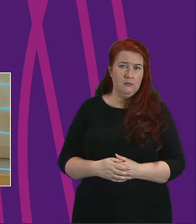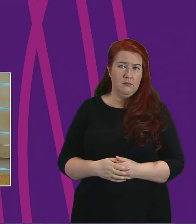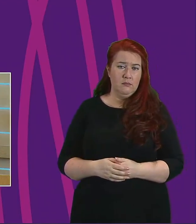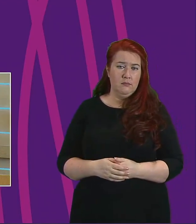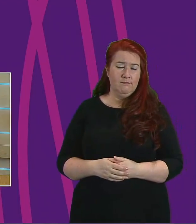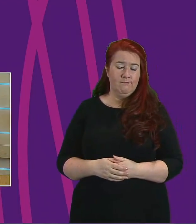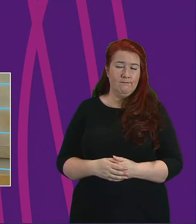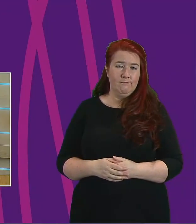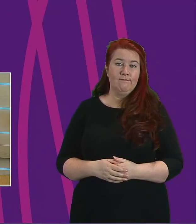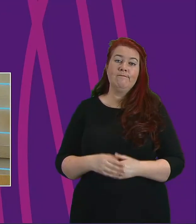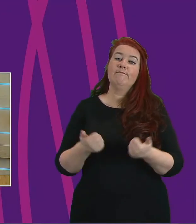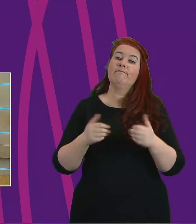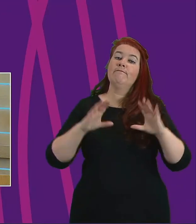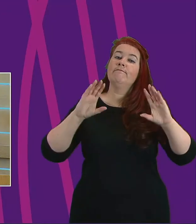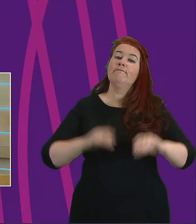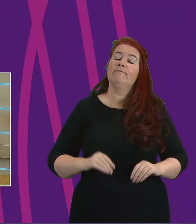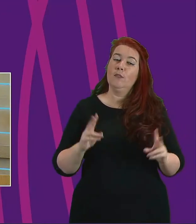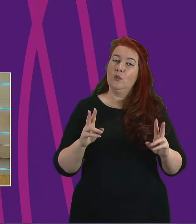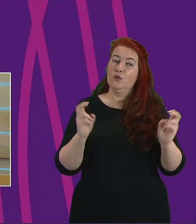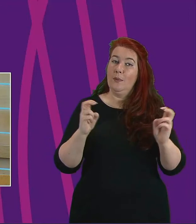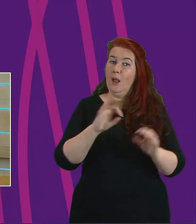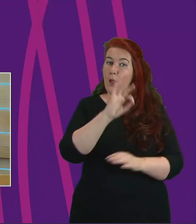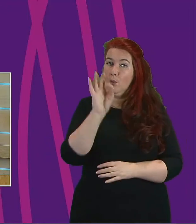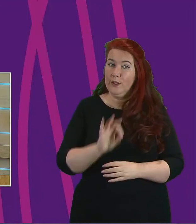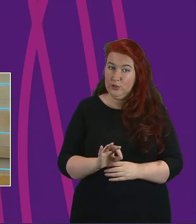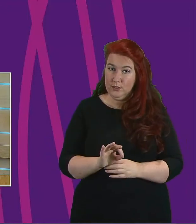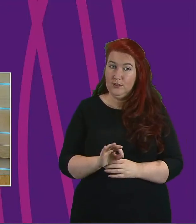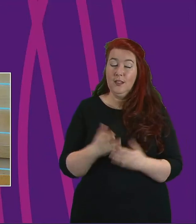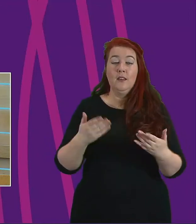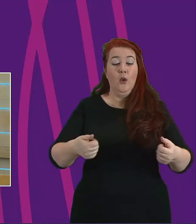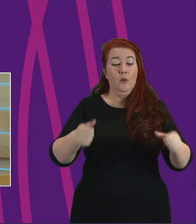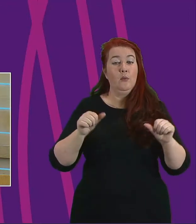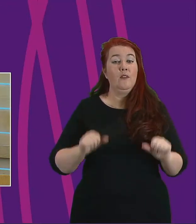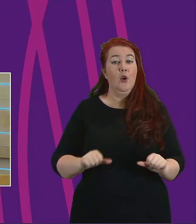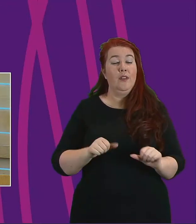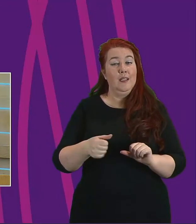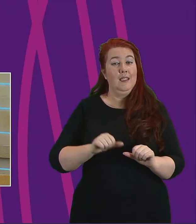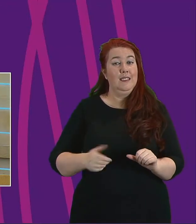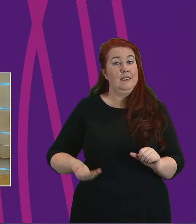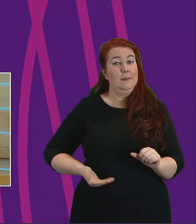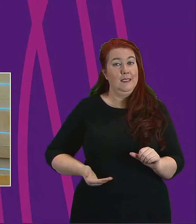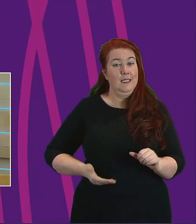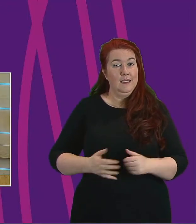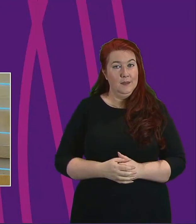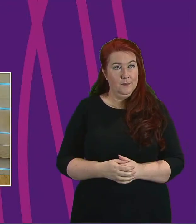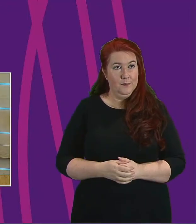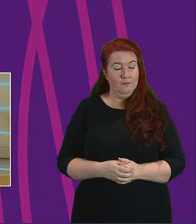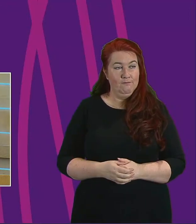That concludes topical questions, and we'll move on to the next item of business.